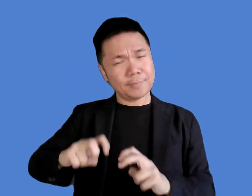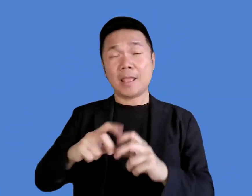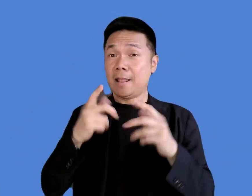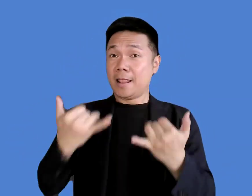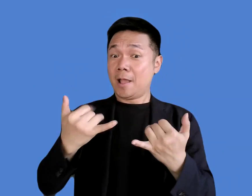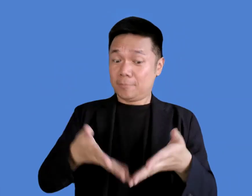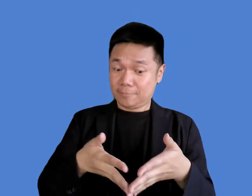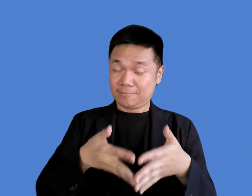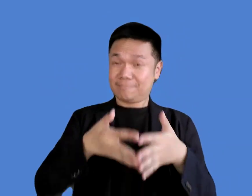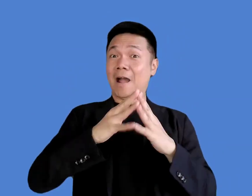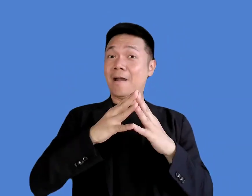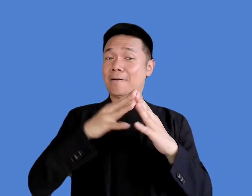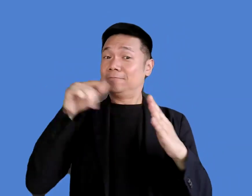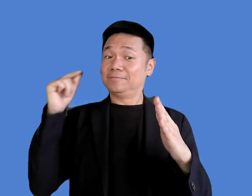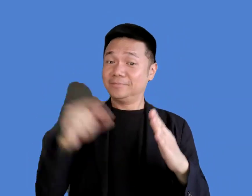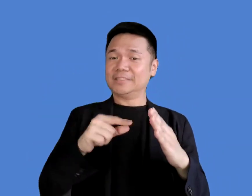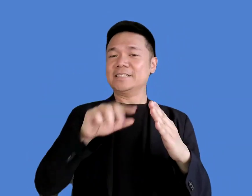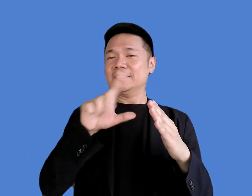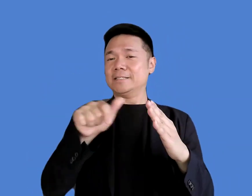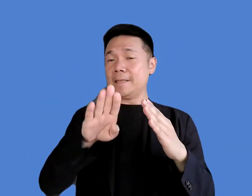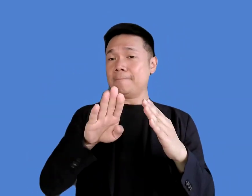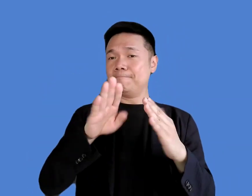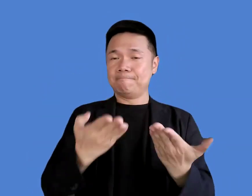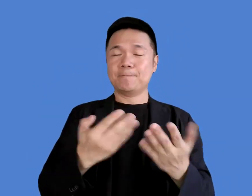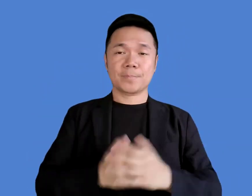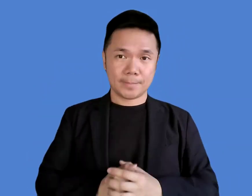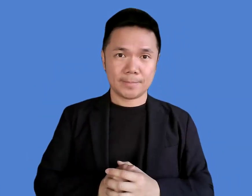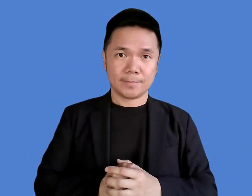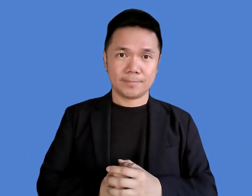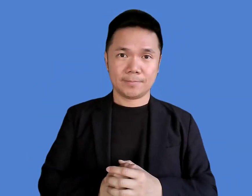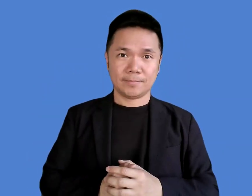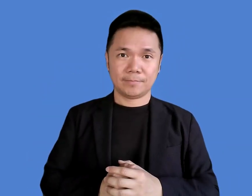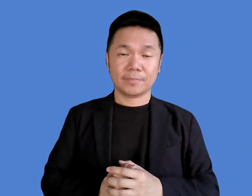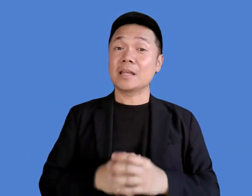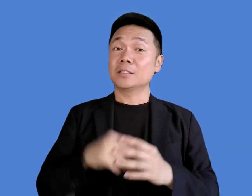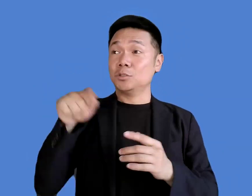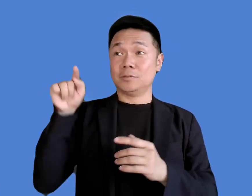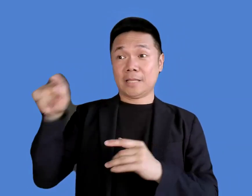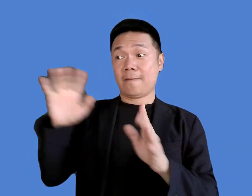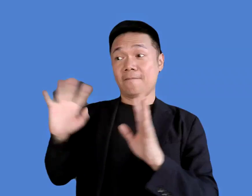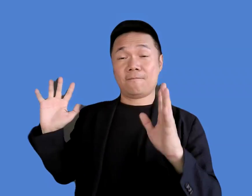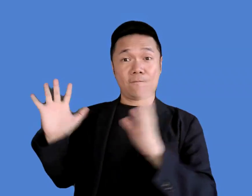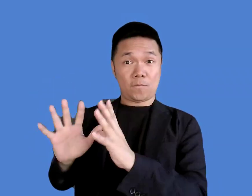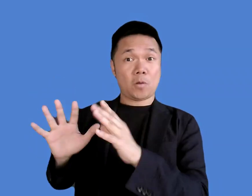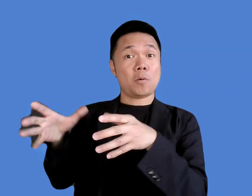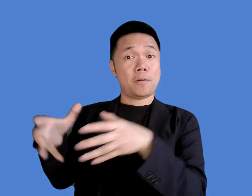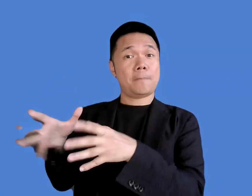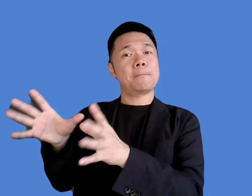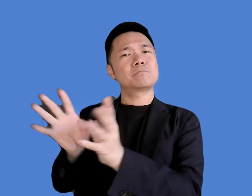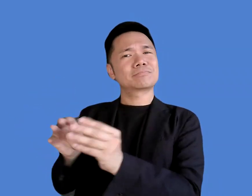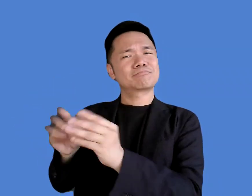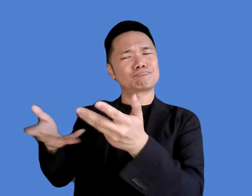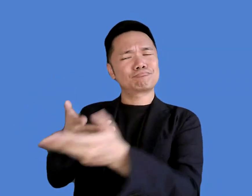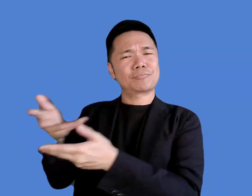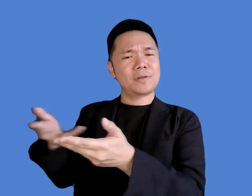we launched the Gender Action Lab. So coming out of this WEPS forum, all of this data on the page